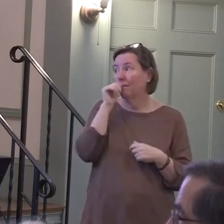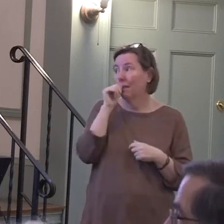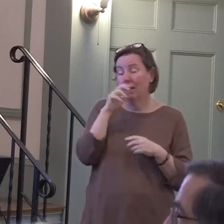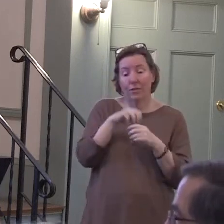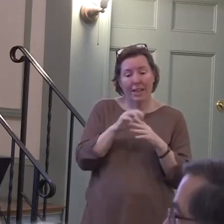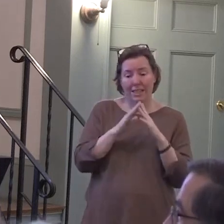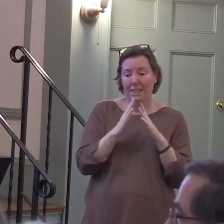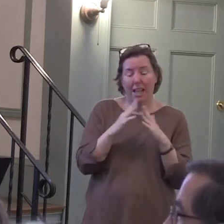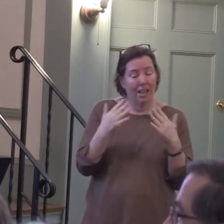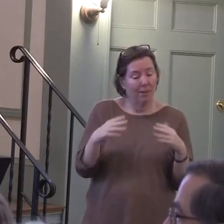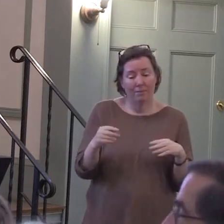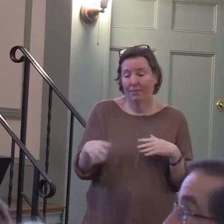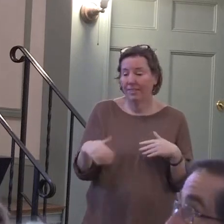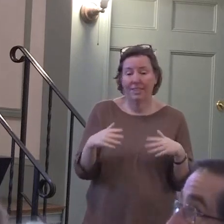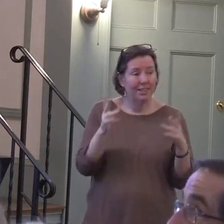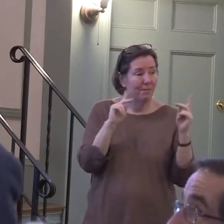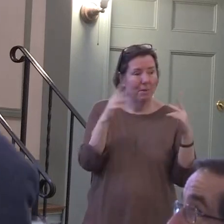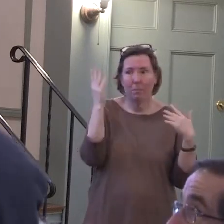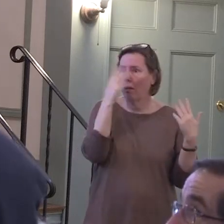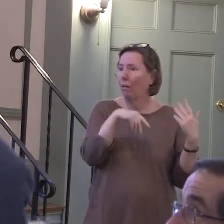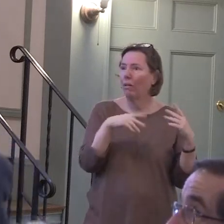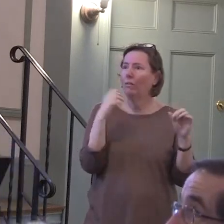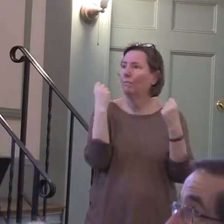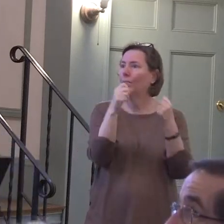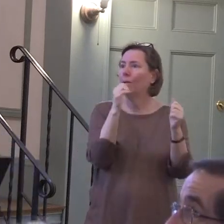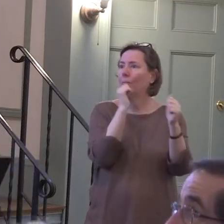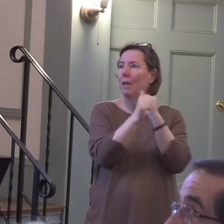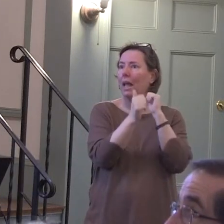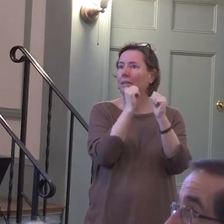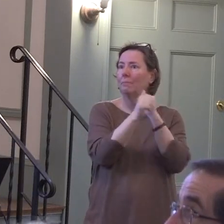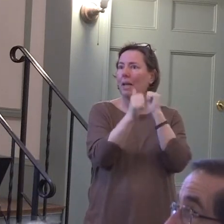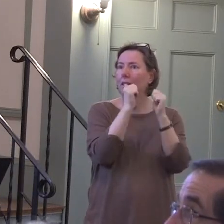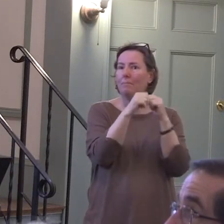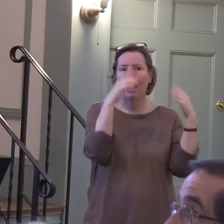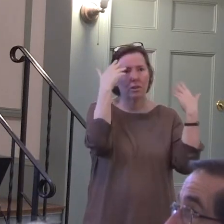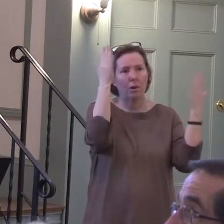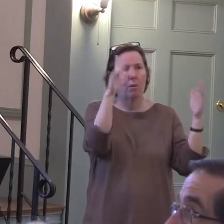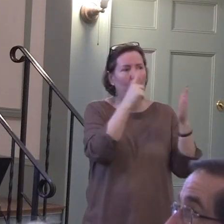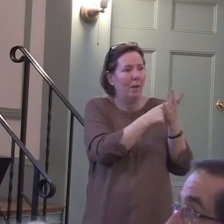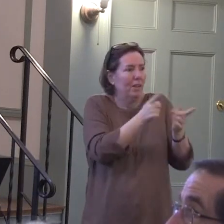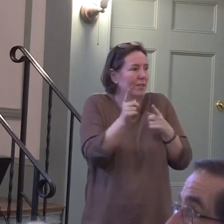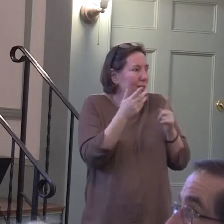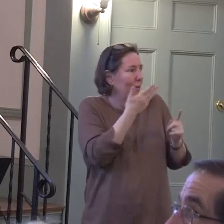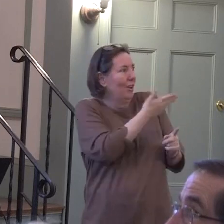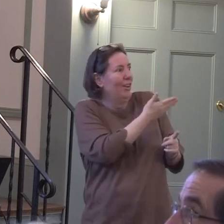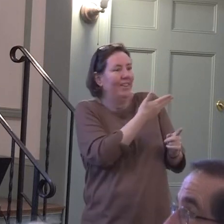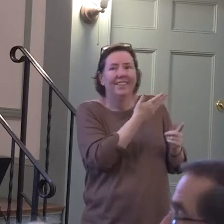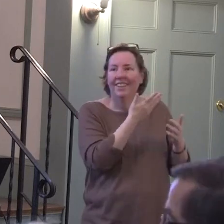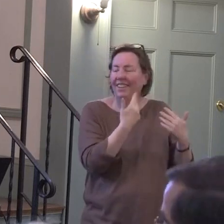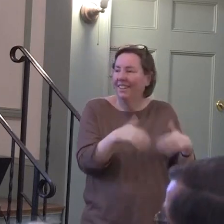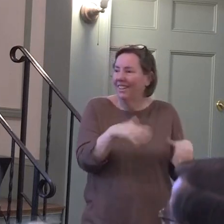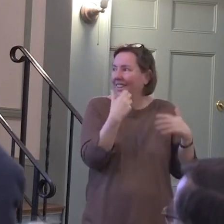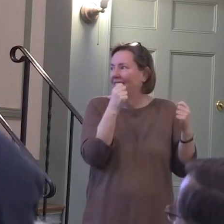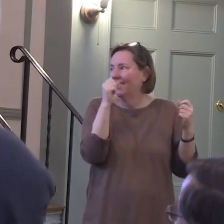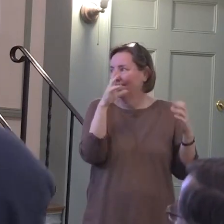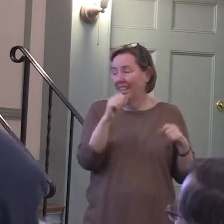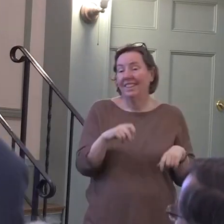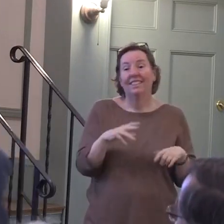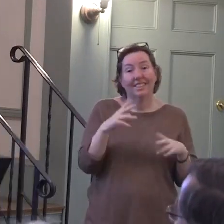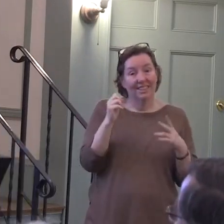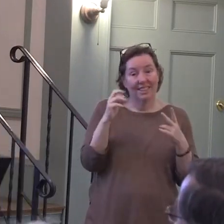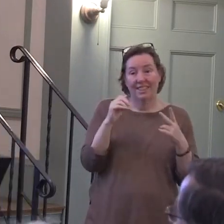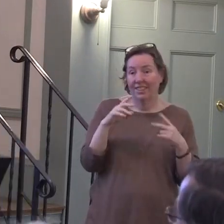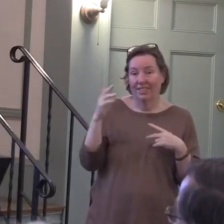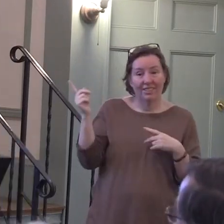town. You could live their entire life and have no idea what's inside that building.